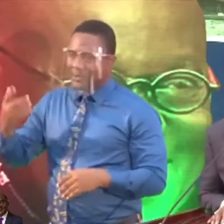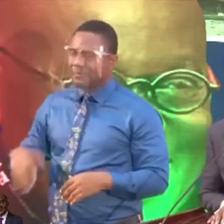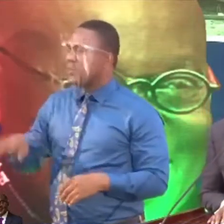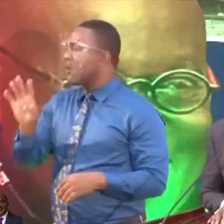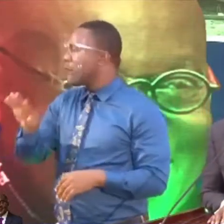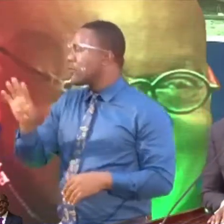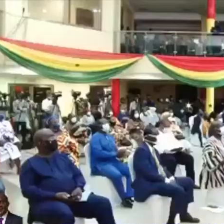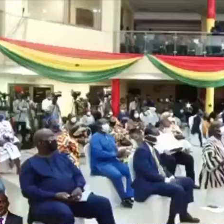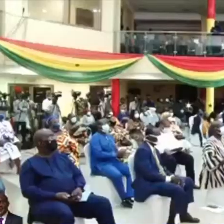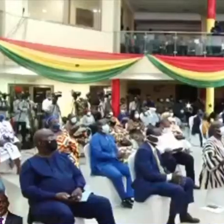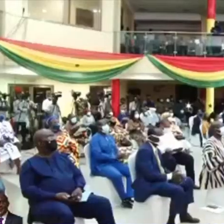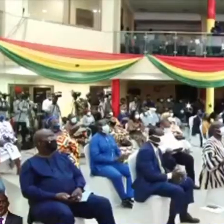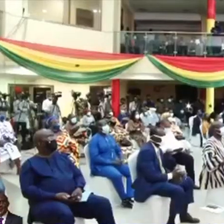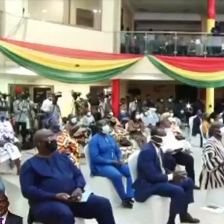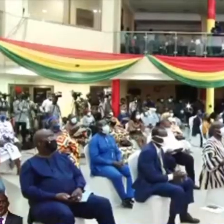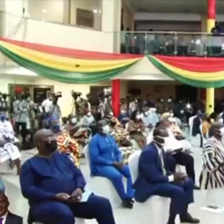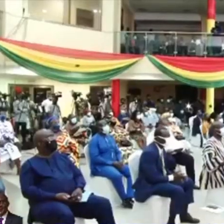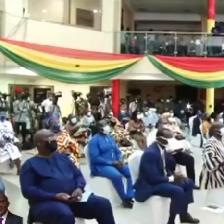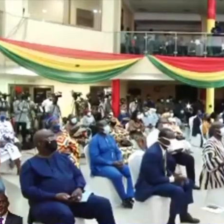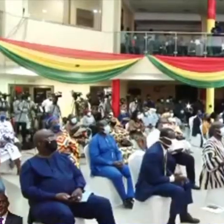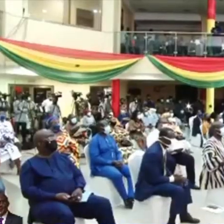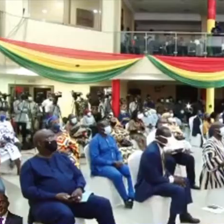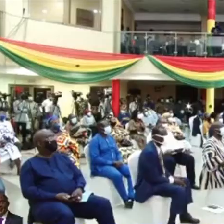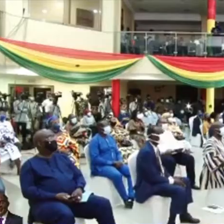44% completion.